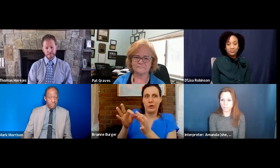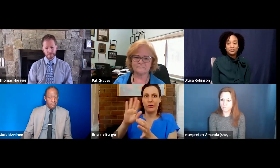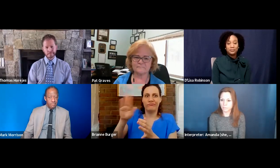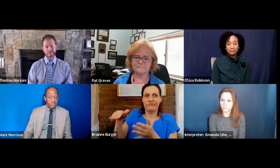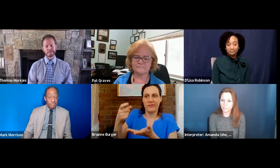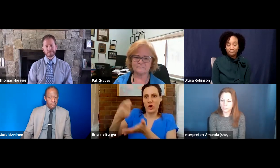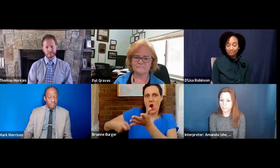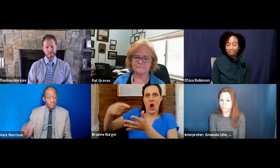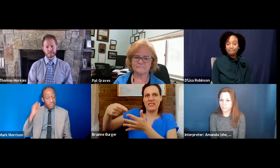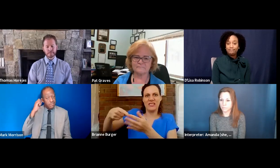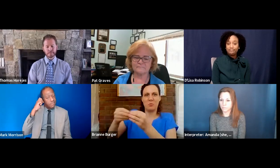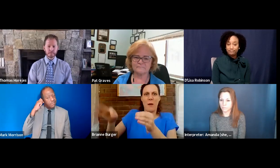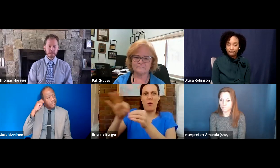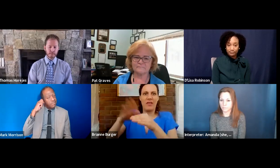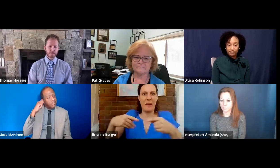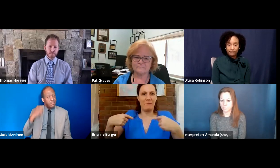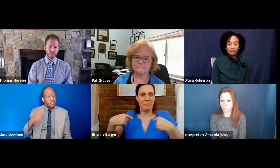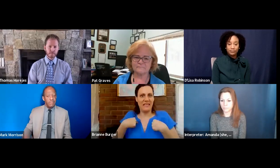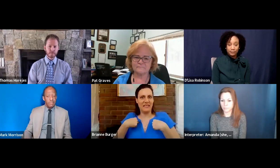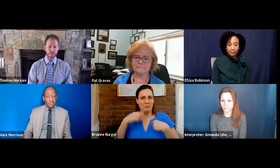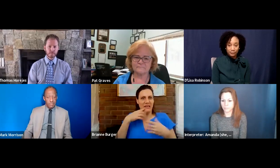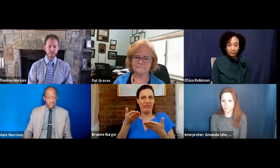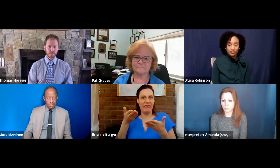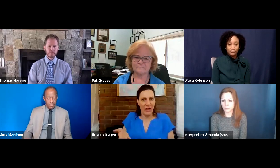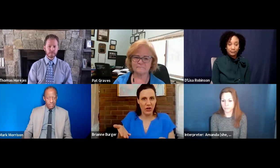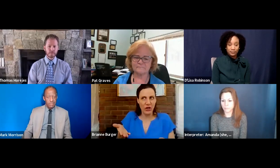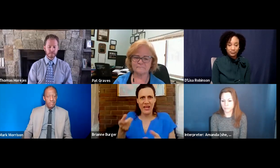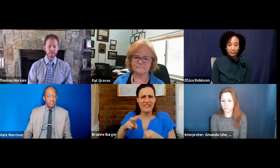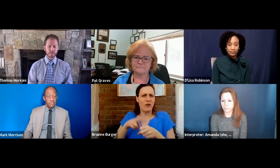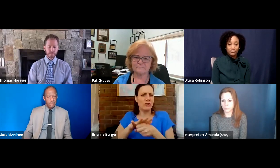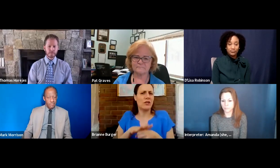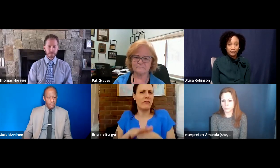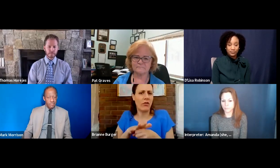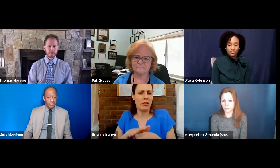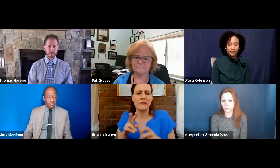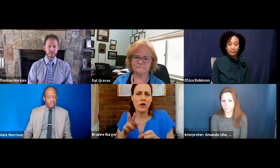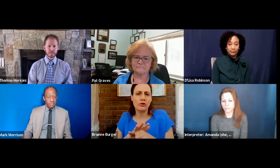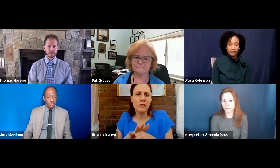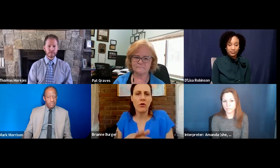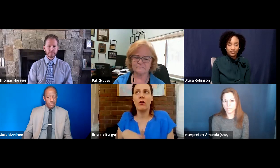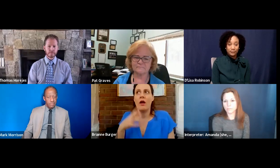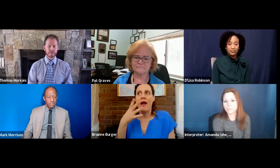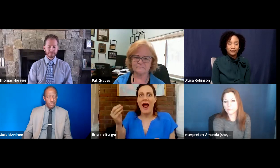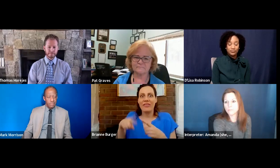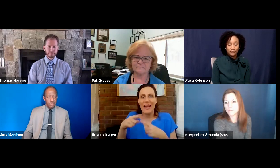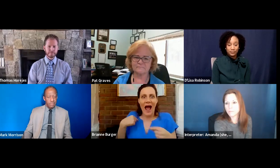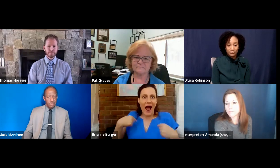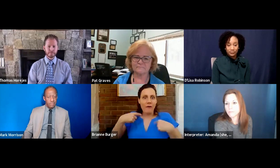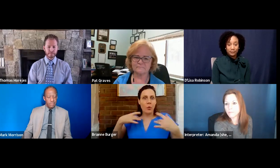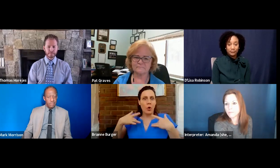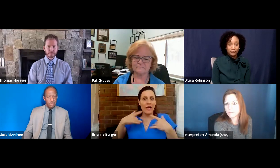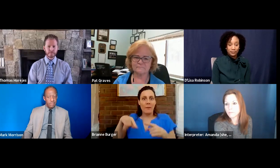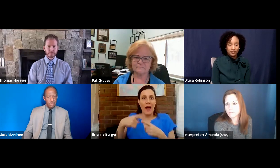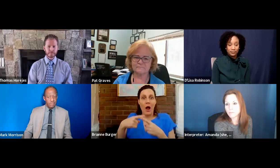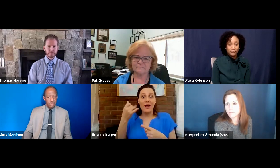not valued. And so they say basically that the cost of the interpreters is more important than me being there. And that can be a